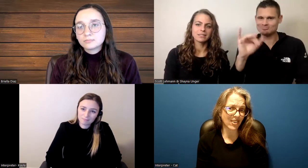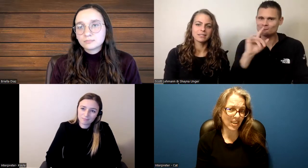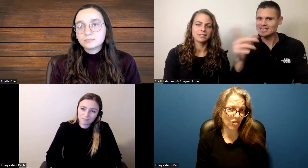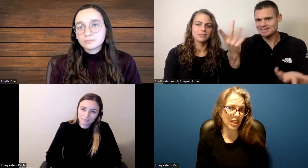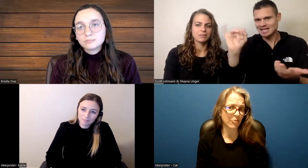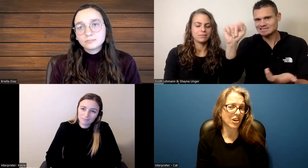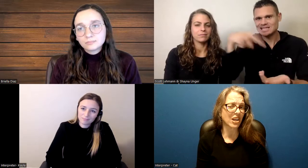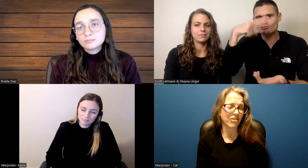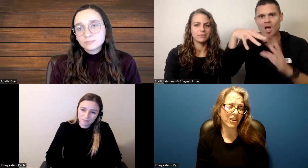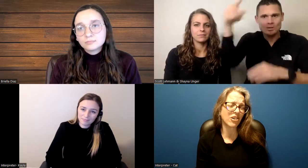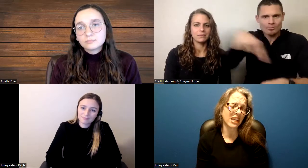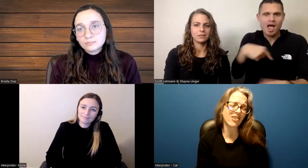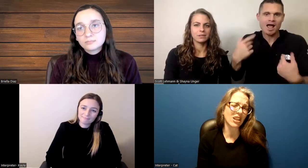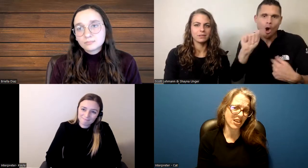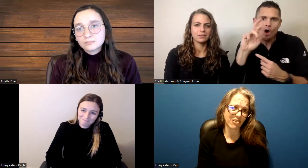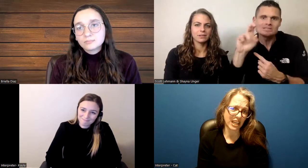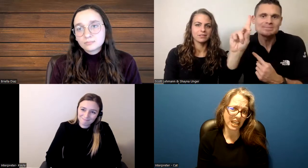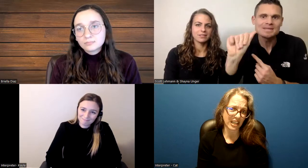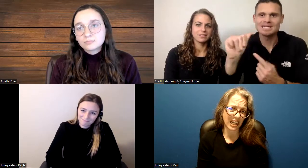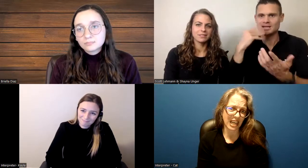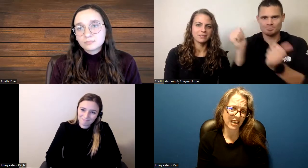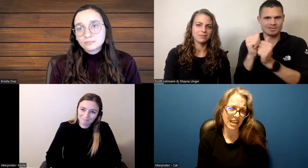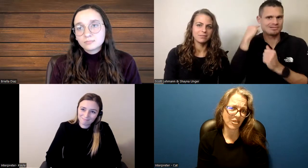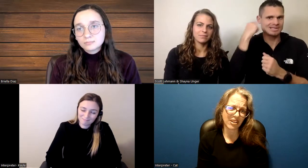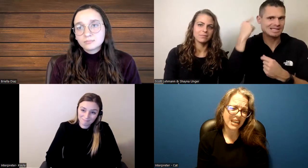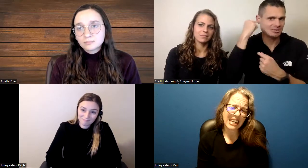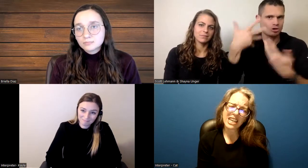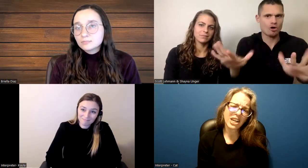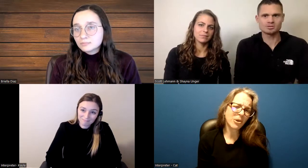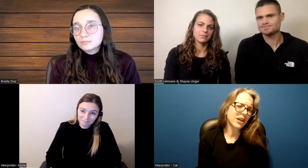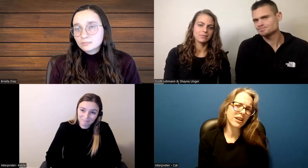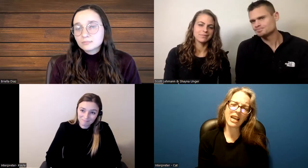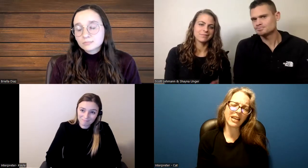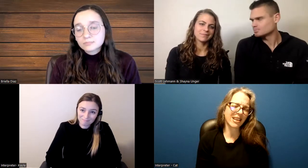foundation instilled in them, they're going to feel easily defeated. And